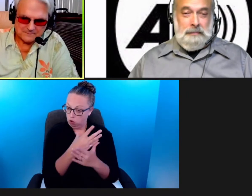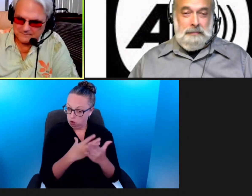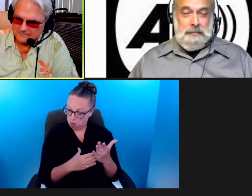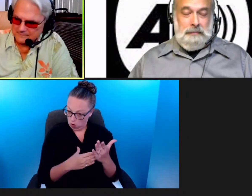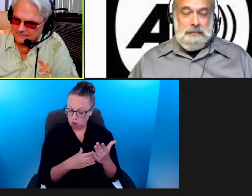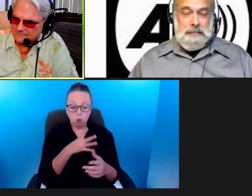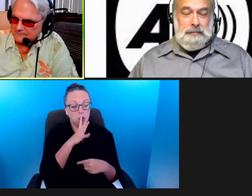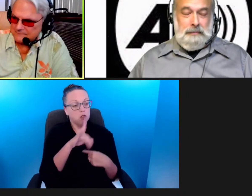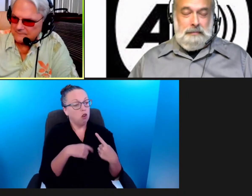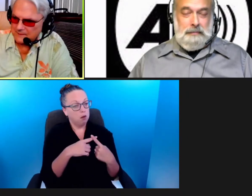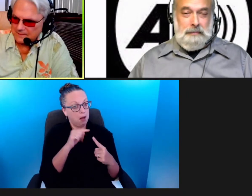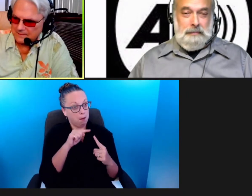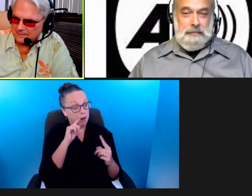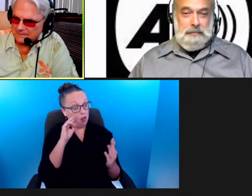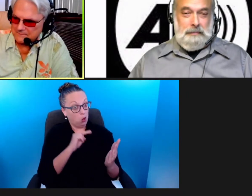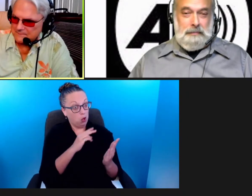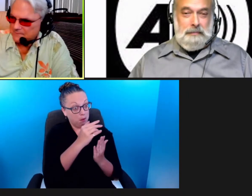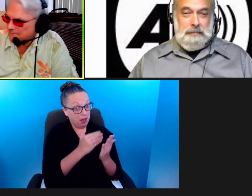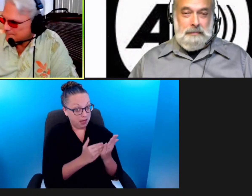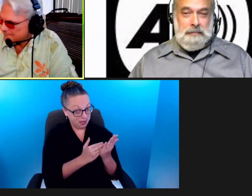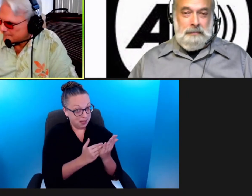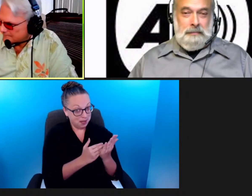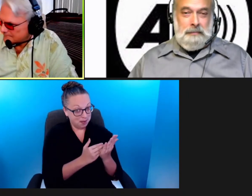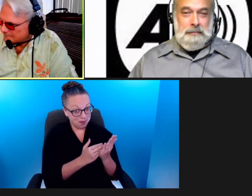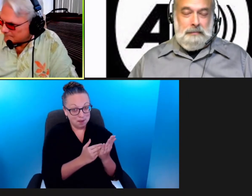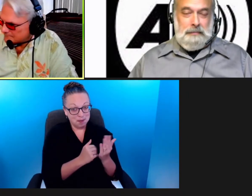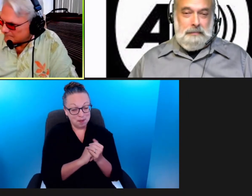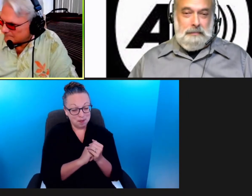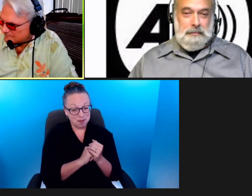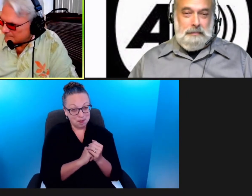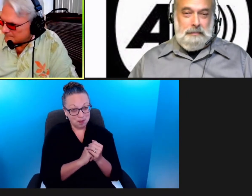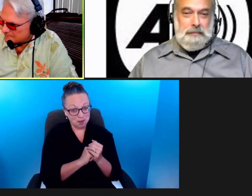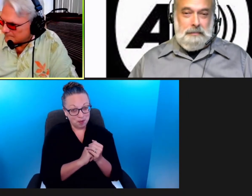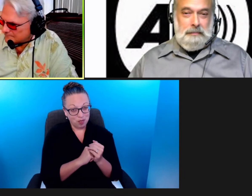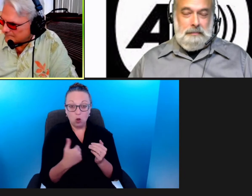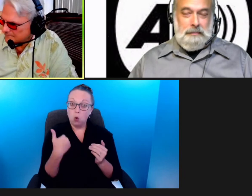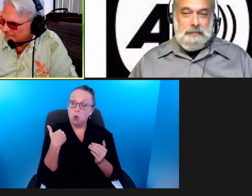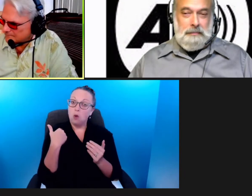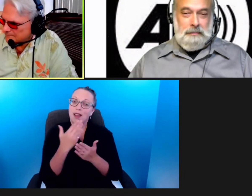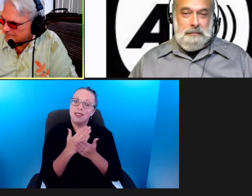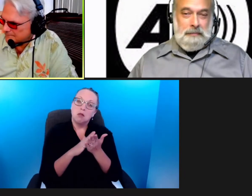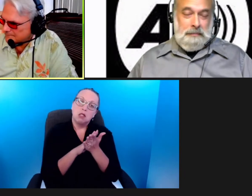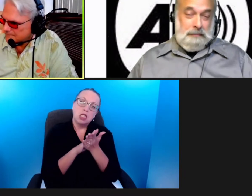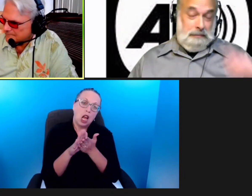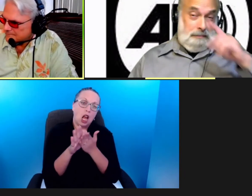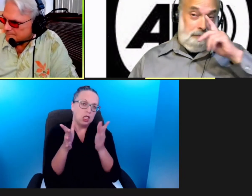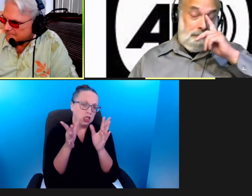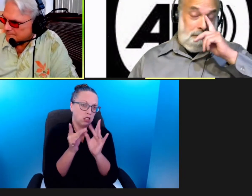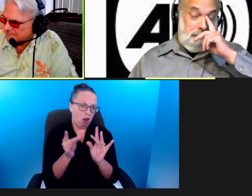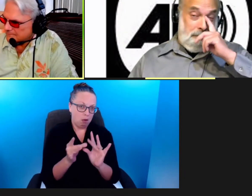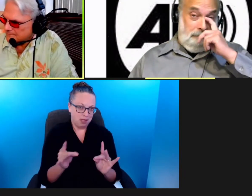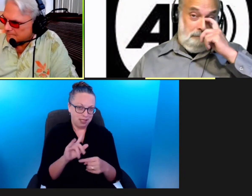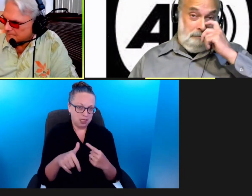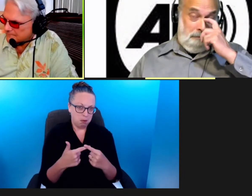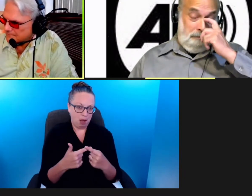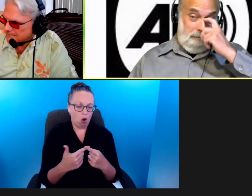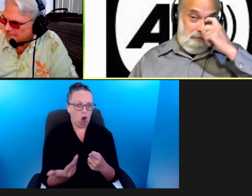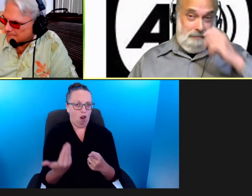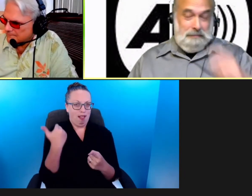about my list here. We had some very nice comments about last